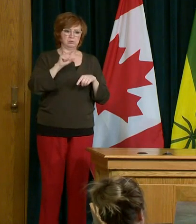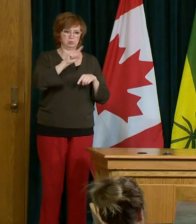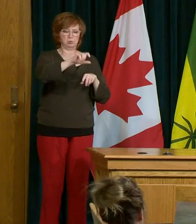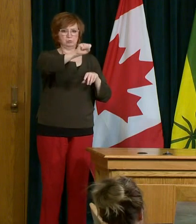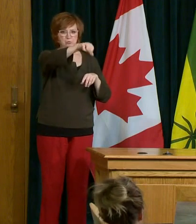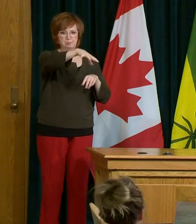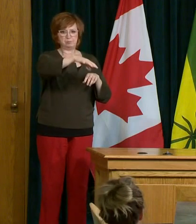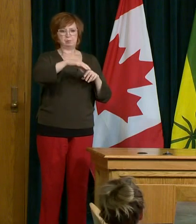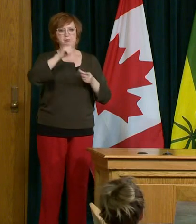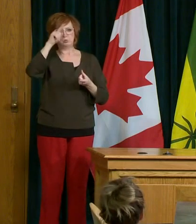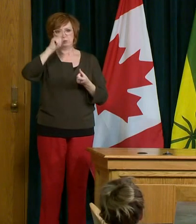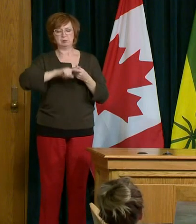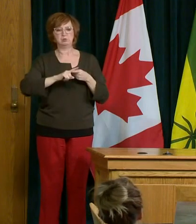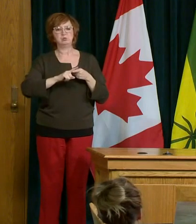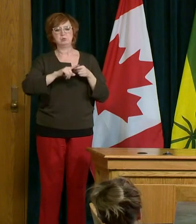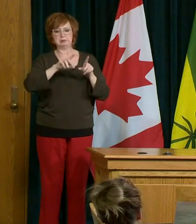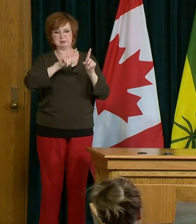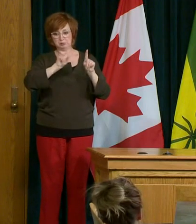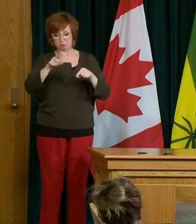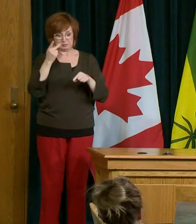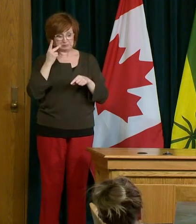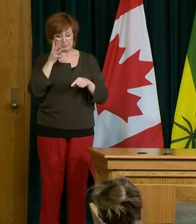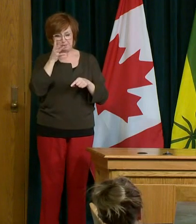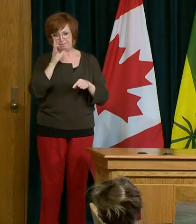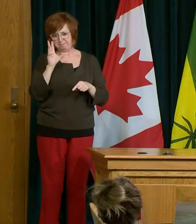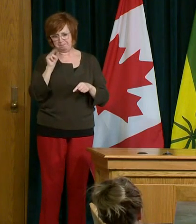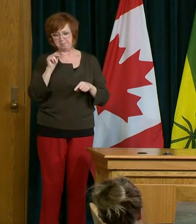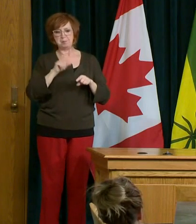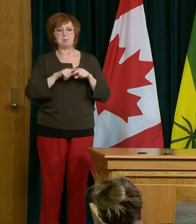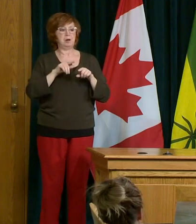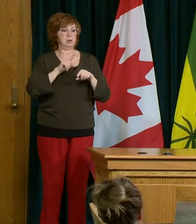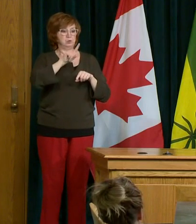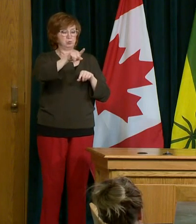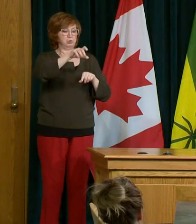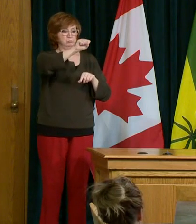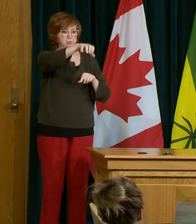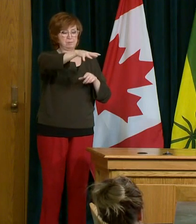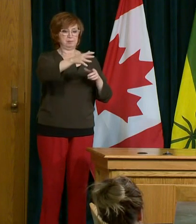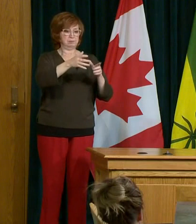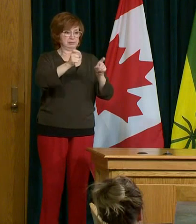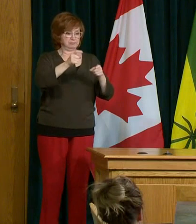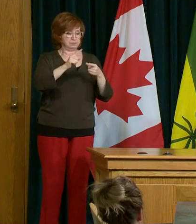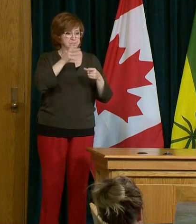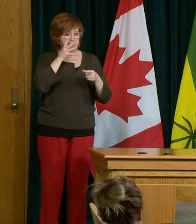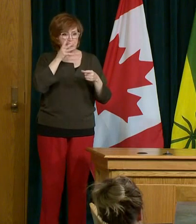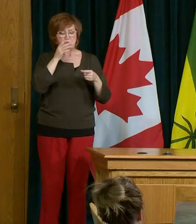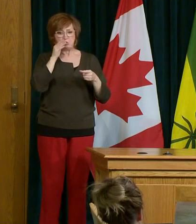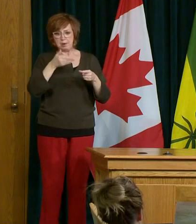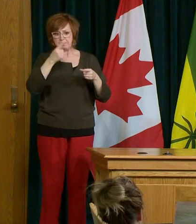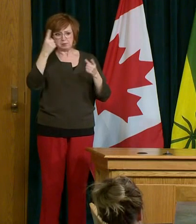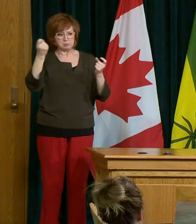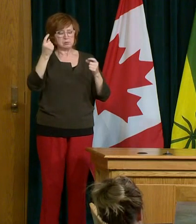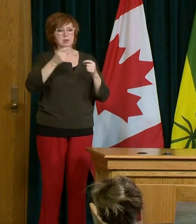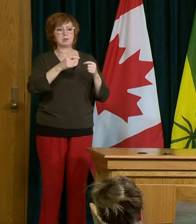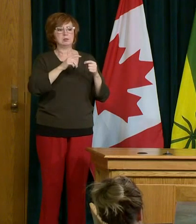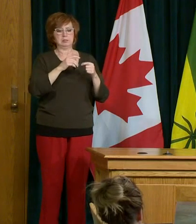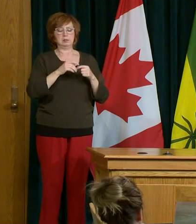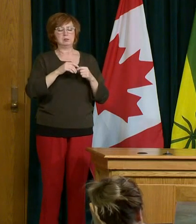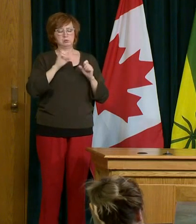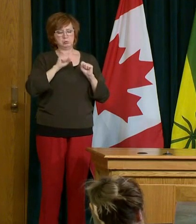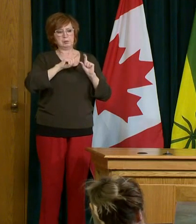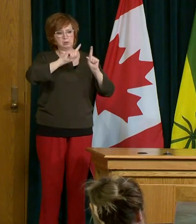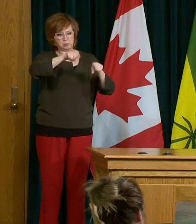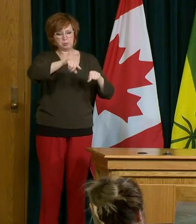hand hygiene. So there is an opportunity to send gifts to family members and, for example, mothers over the weekend,